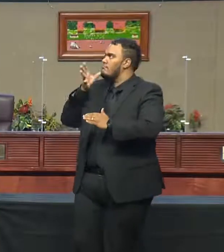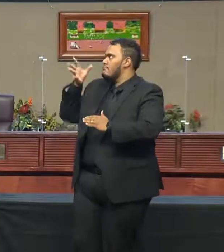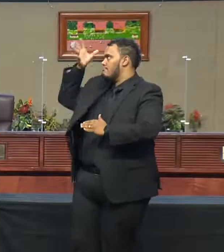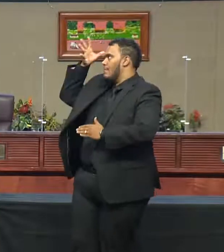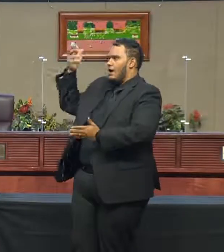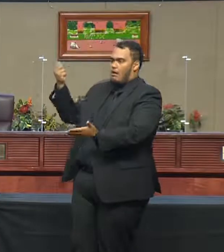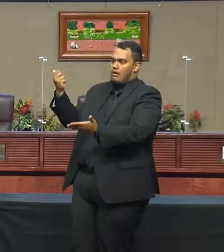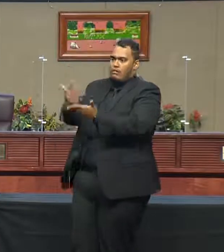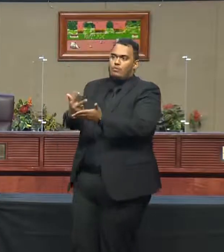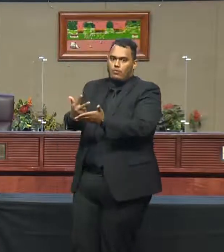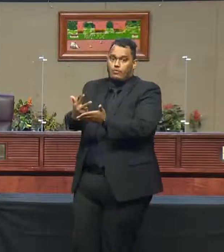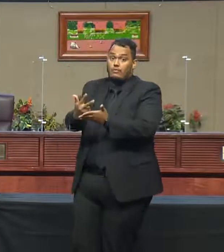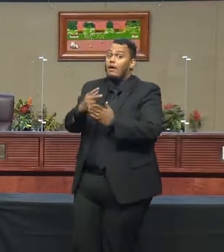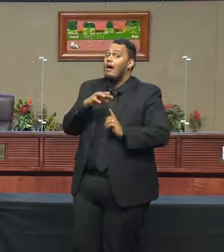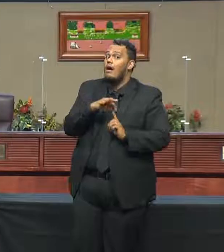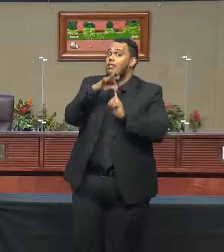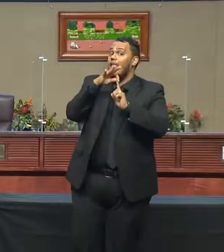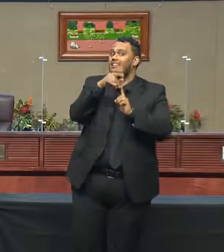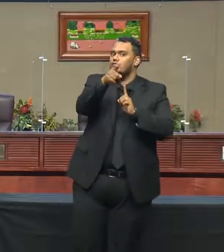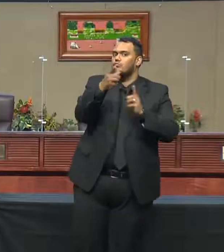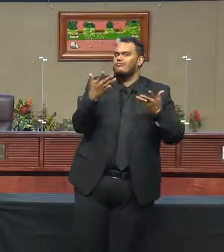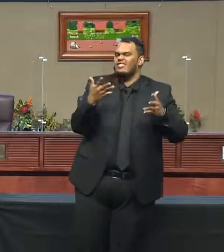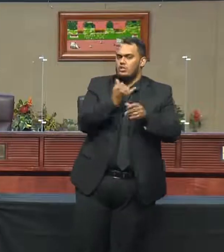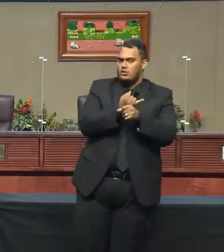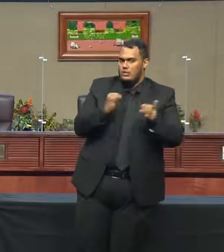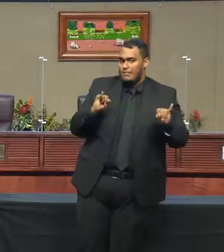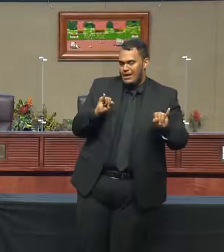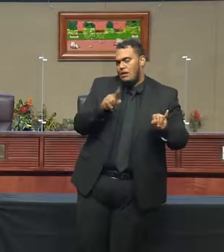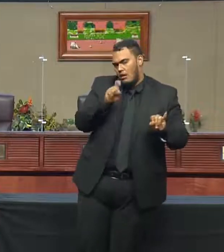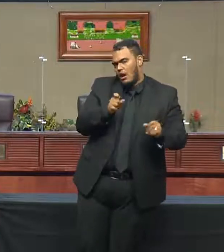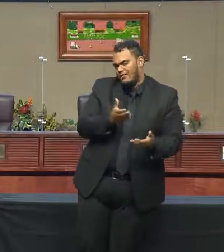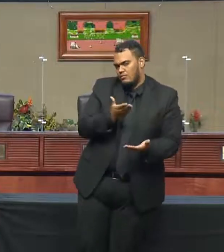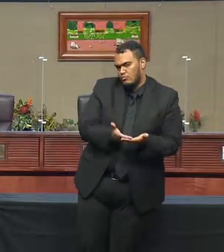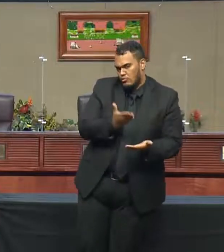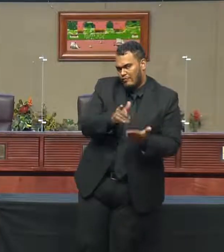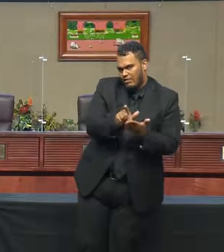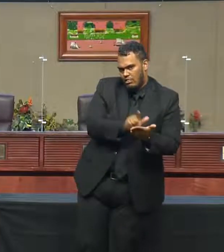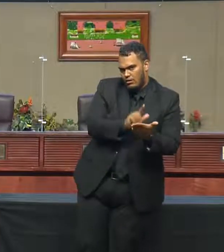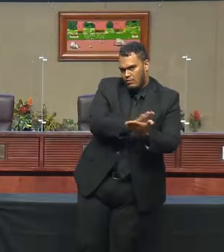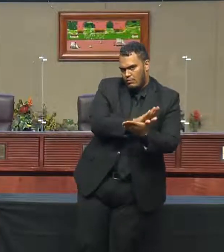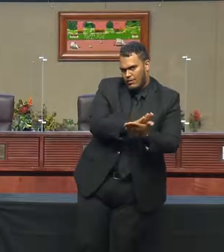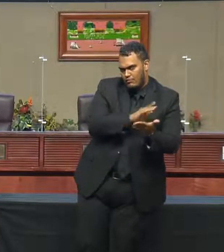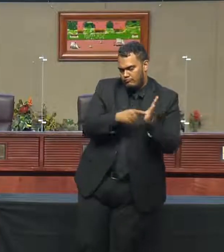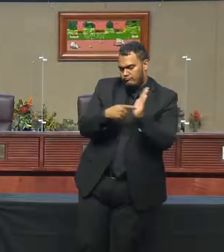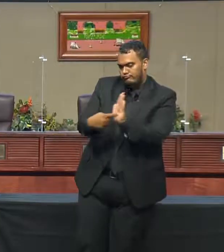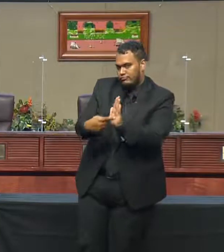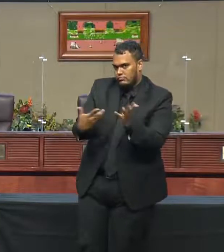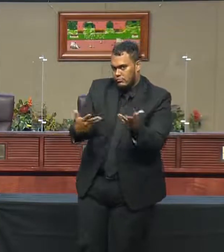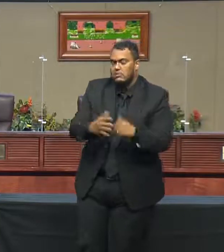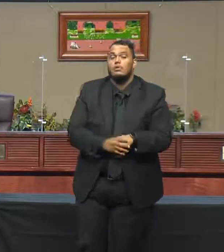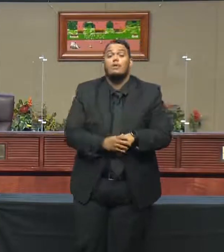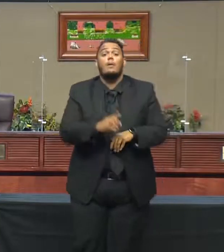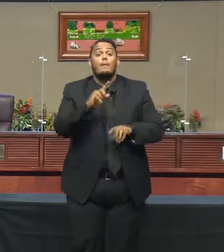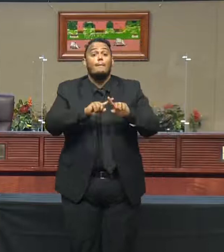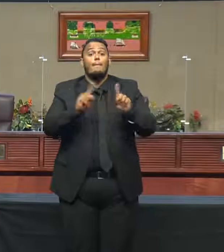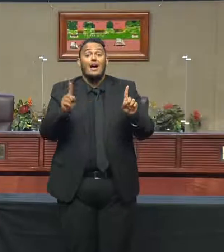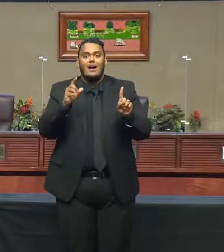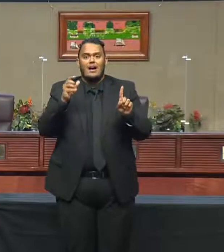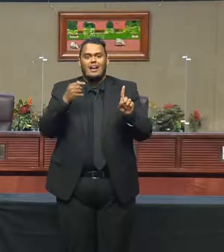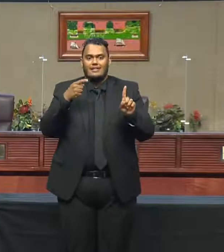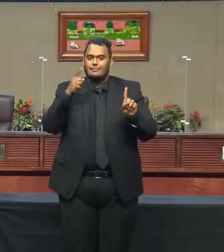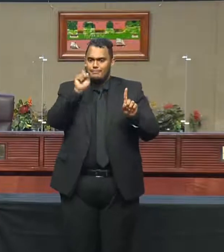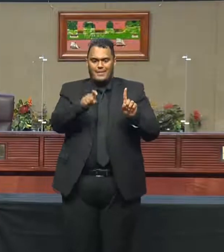it has to have someone that has the ability to make healthcare decisions. So that has to be a legal custody or